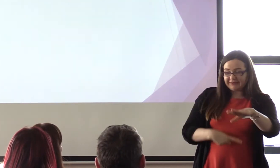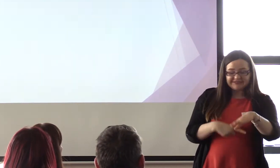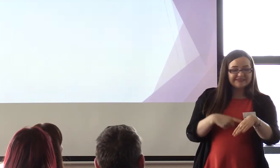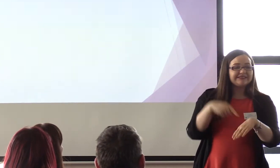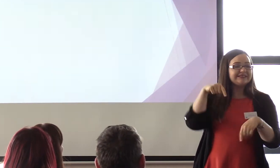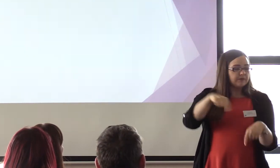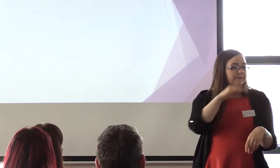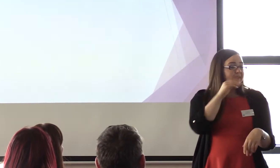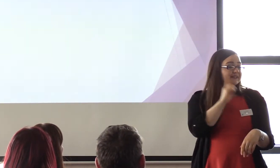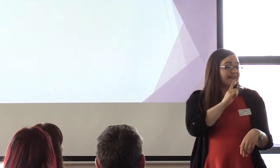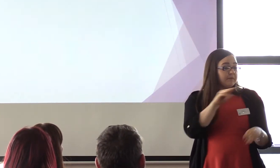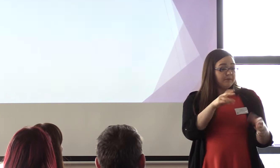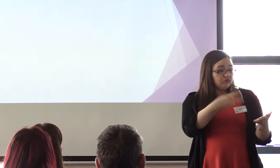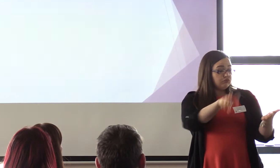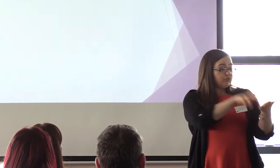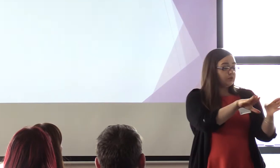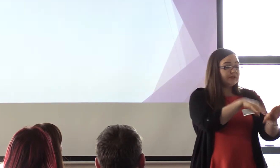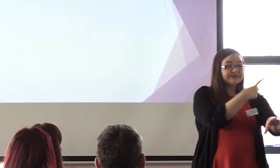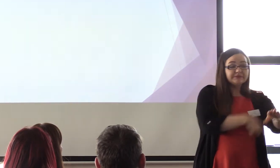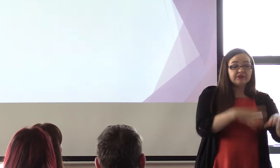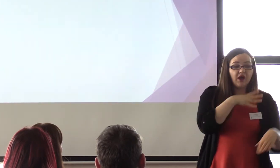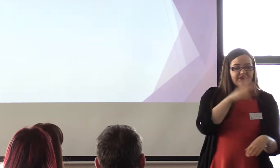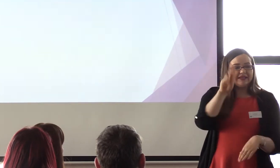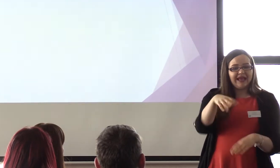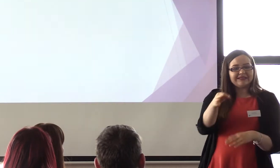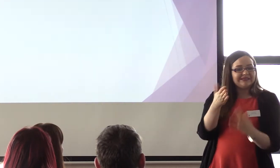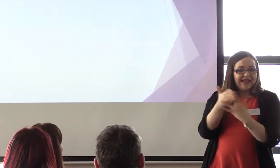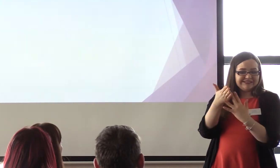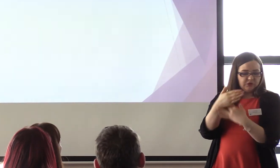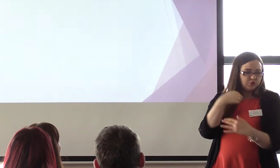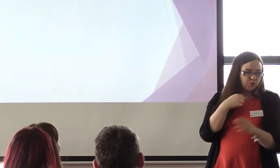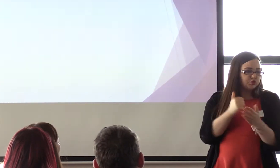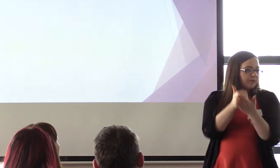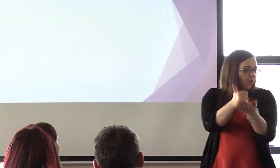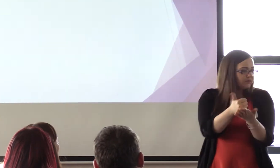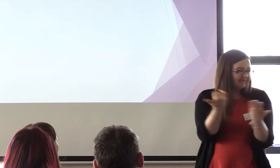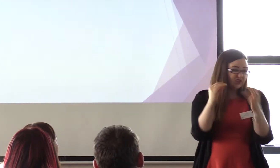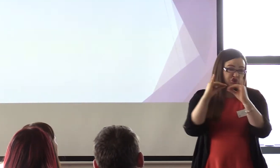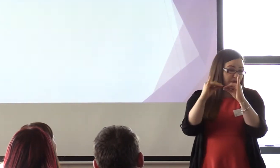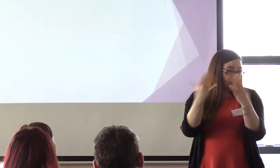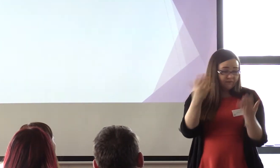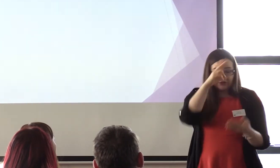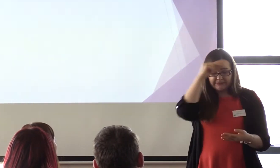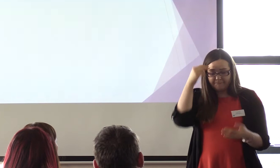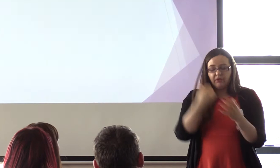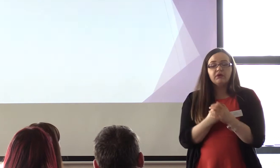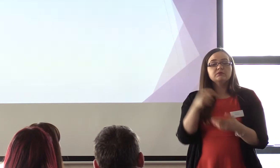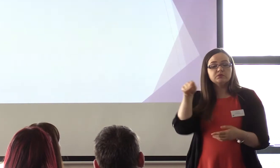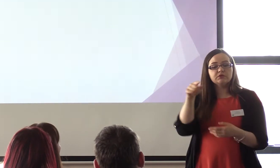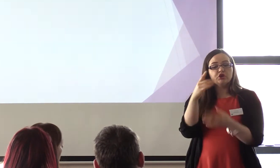In Ireland, we have funding for students with disabilities, and so you can go to the disability officer and look for support, whether